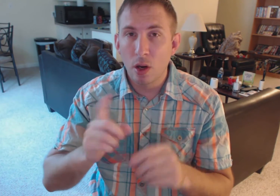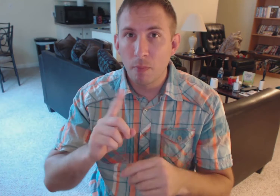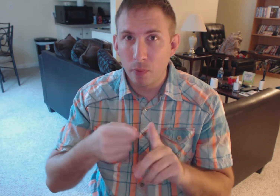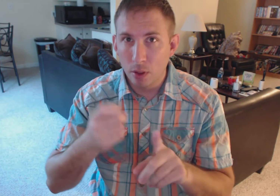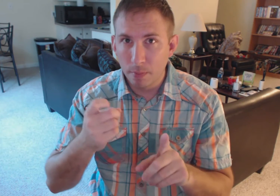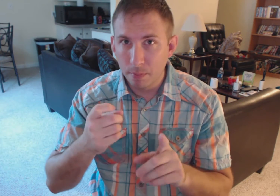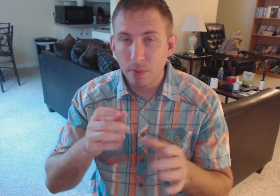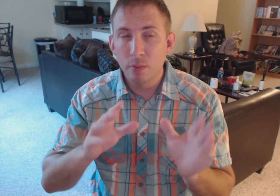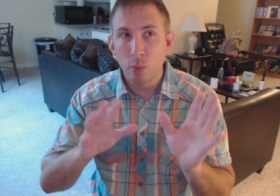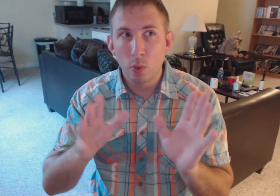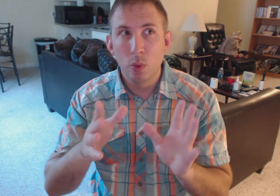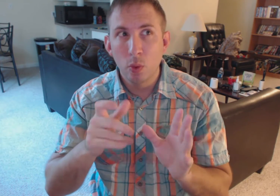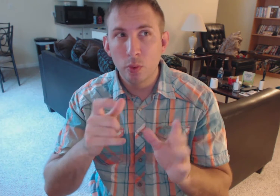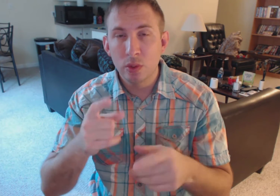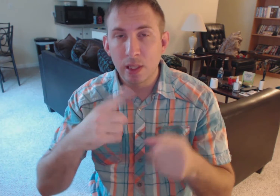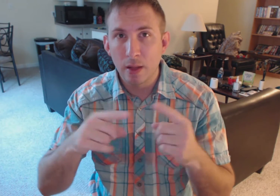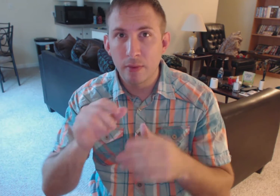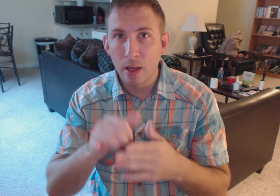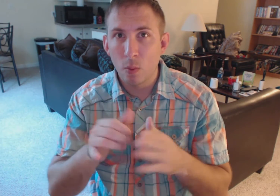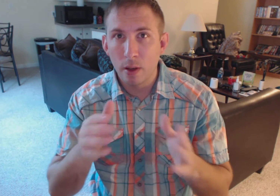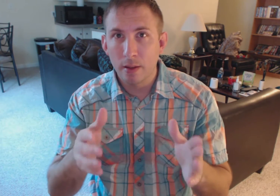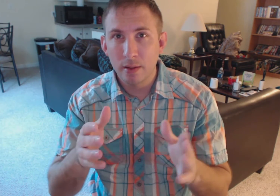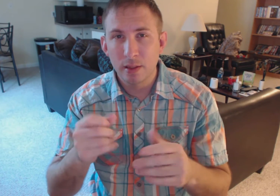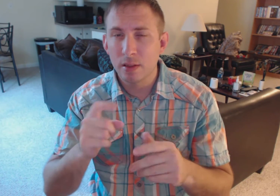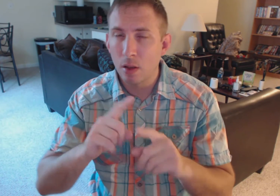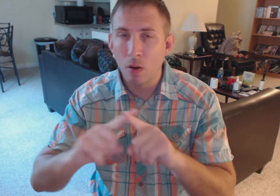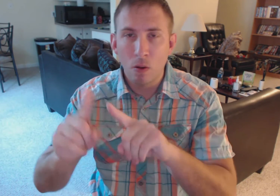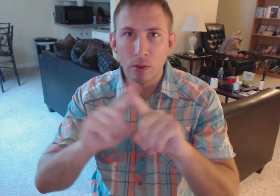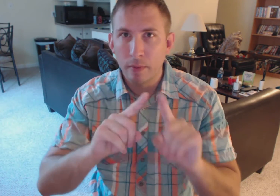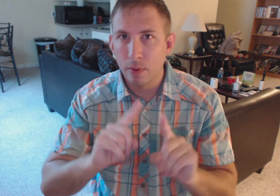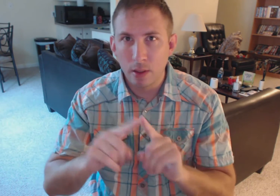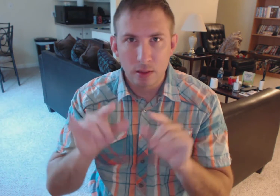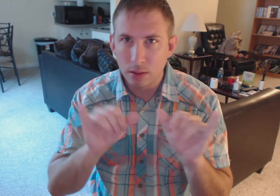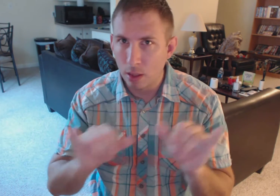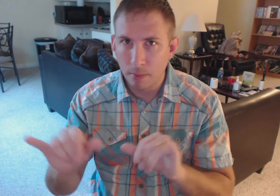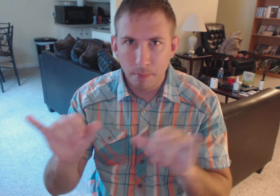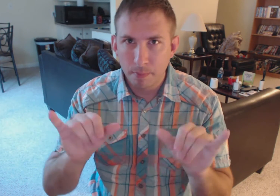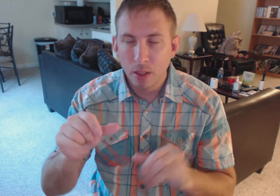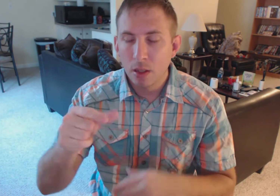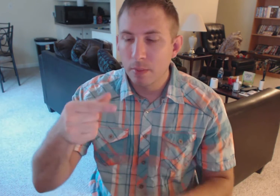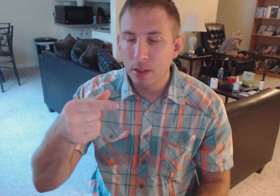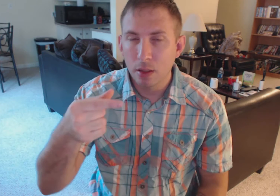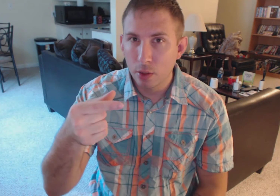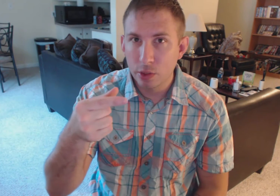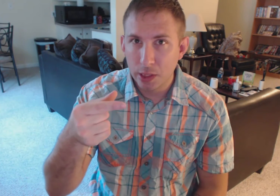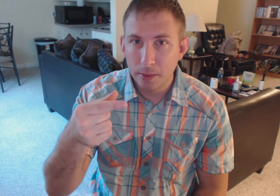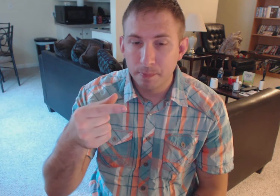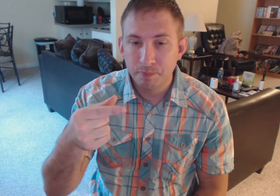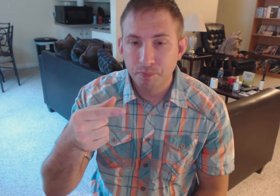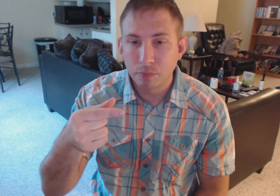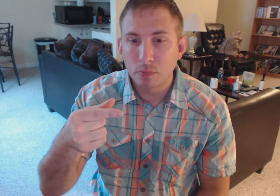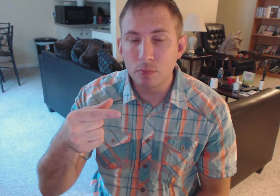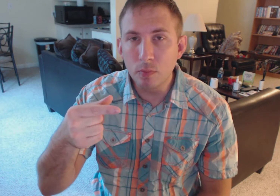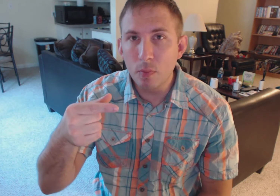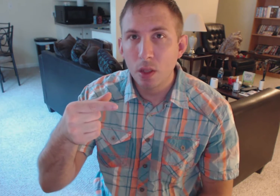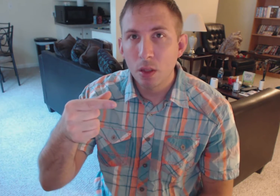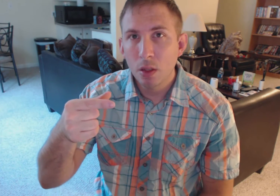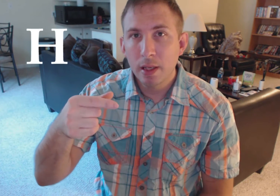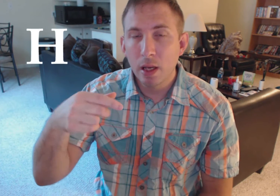I'm from. Who signed that way is all different, not the same. Be the letter G. Now